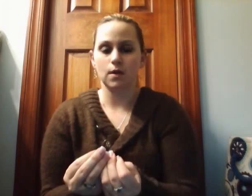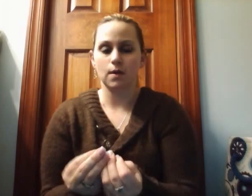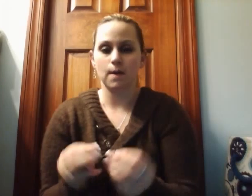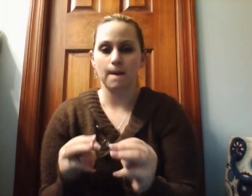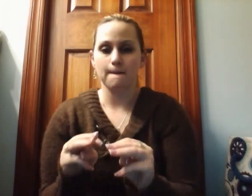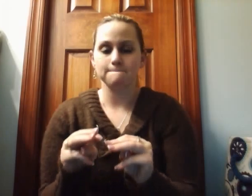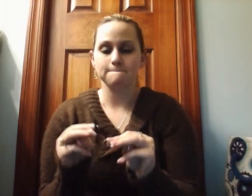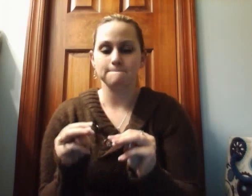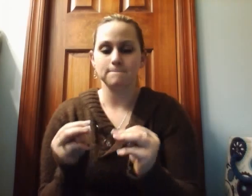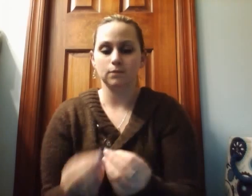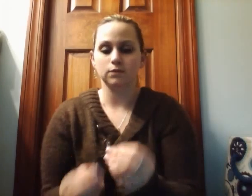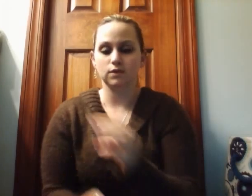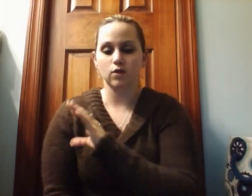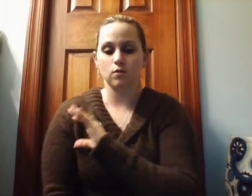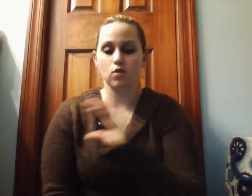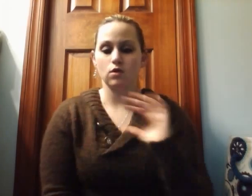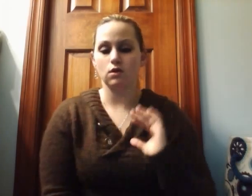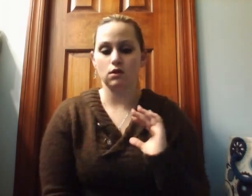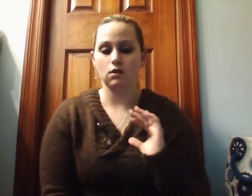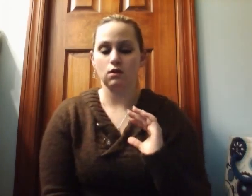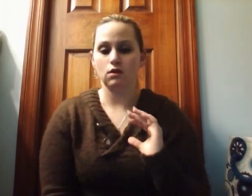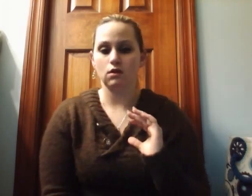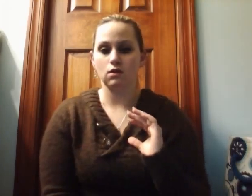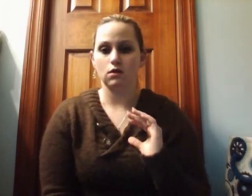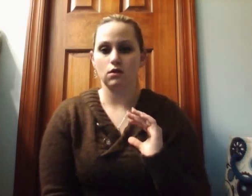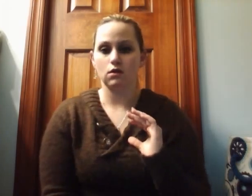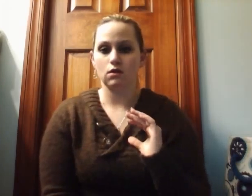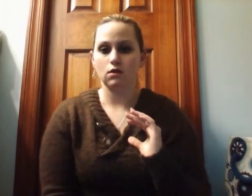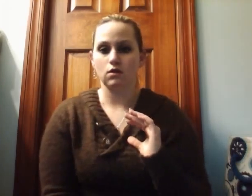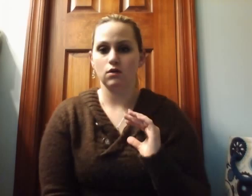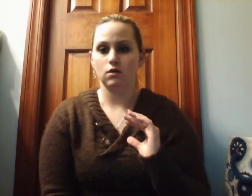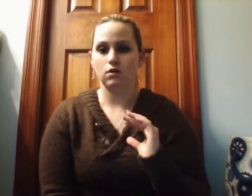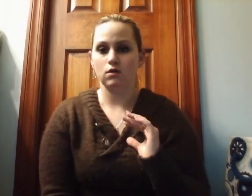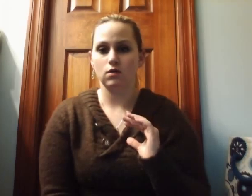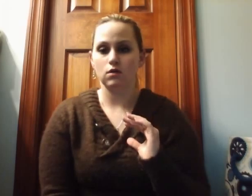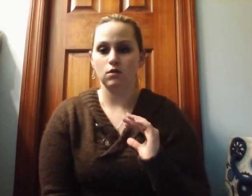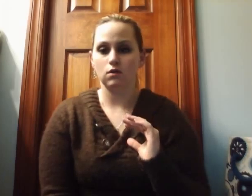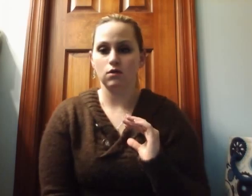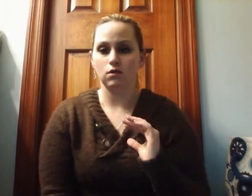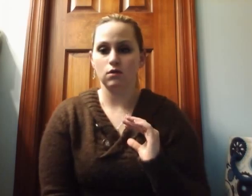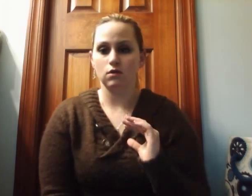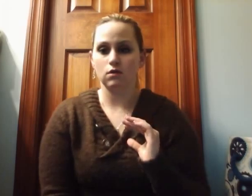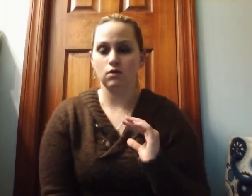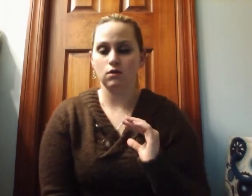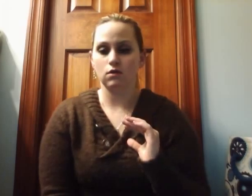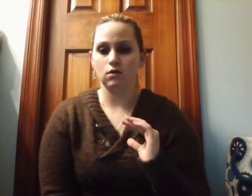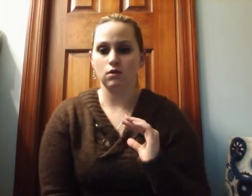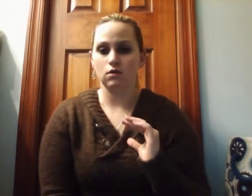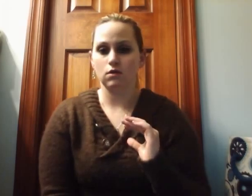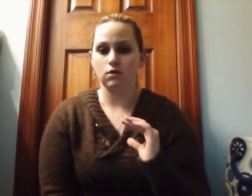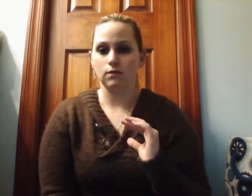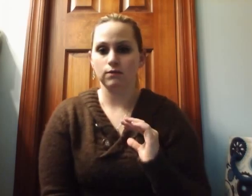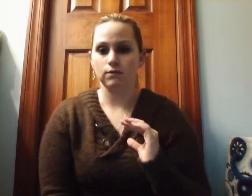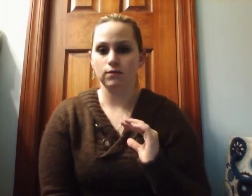thing. Some of the things that consider when you're as outfitters, I think you guys have an obligation, and